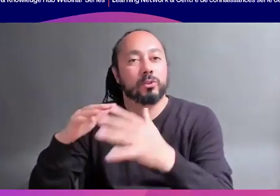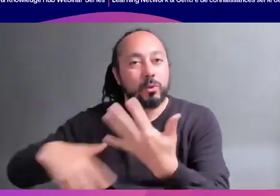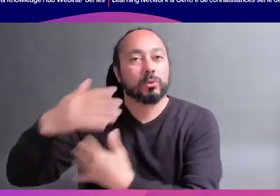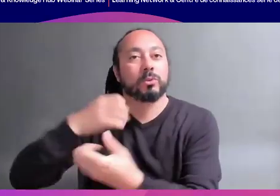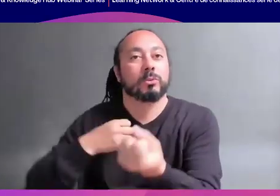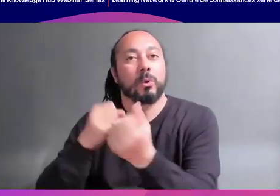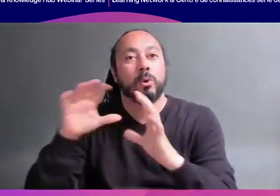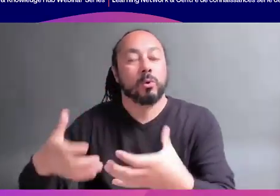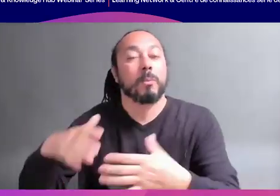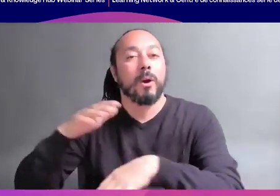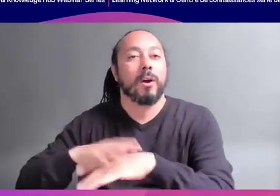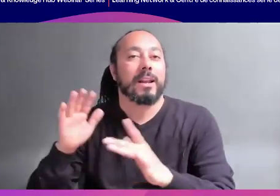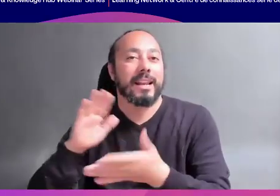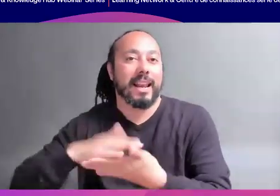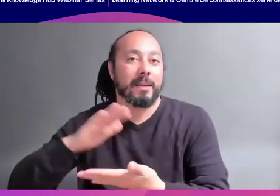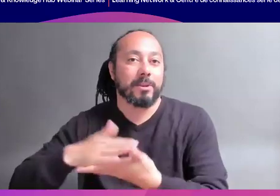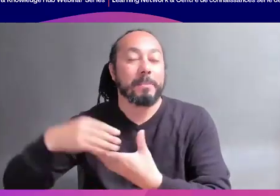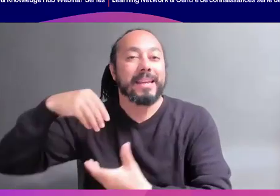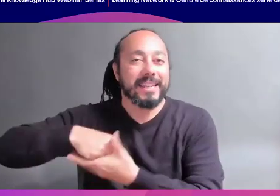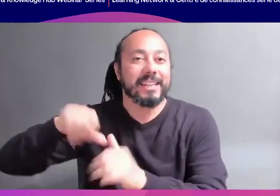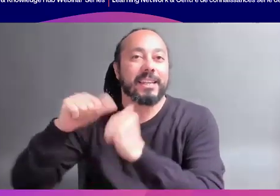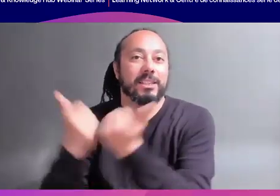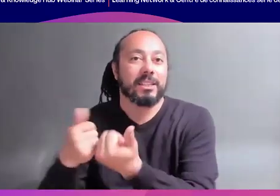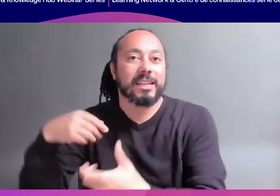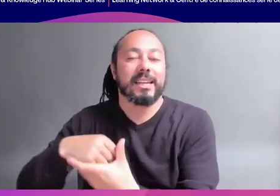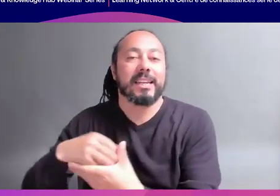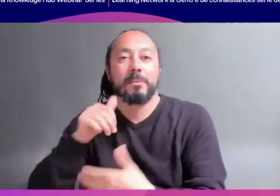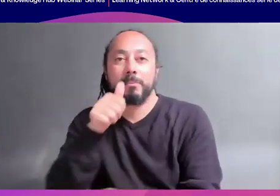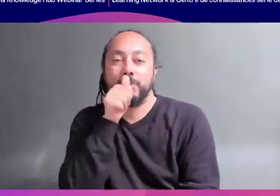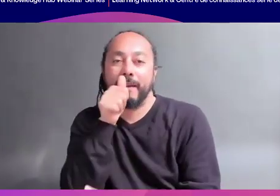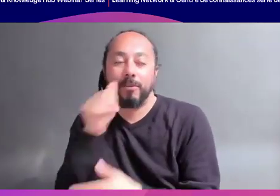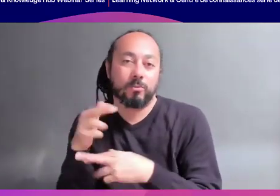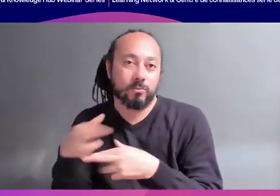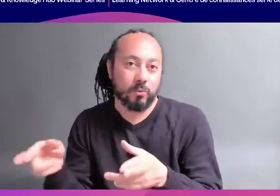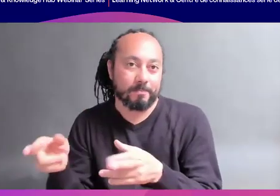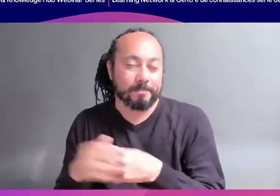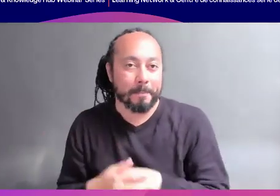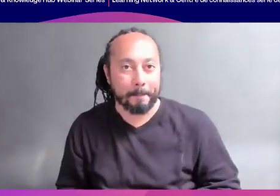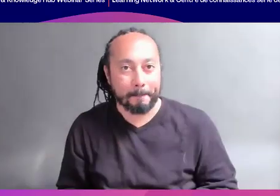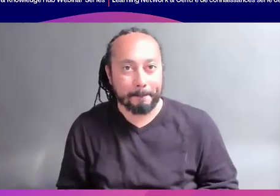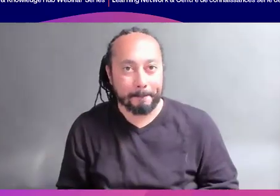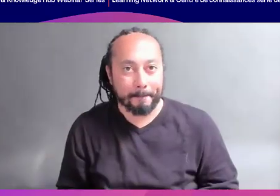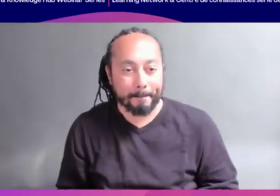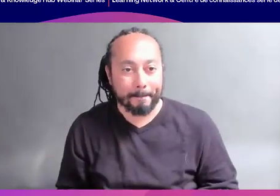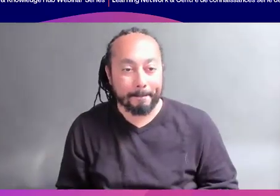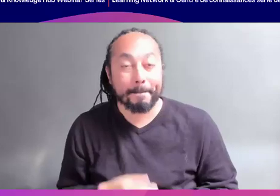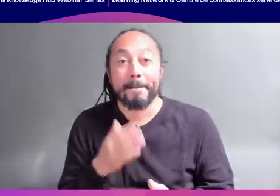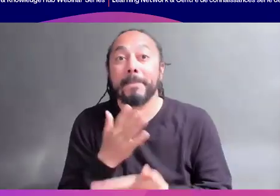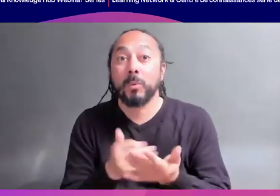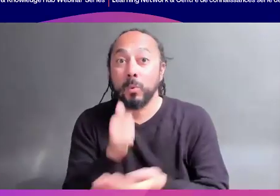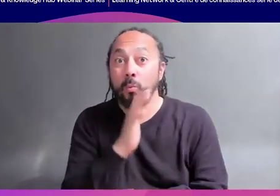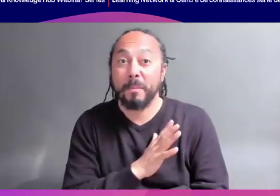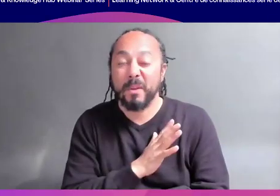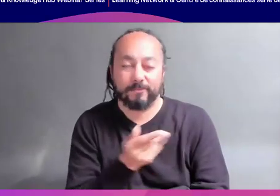there on a laptop in the agency in a private location. And some women, very few, did